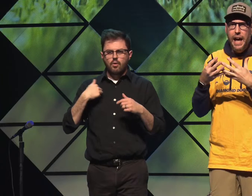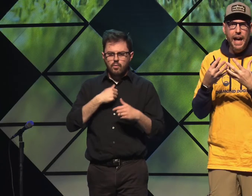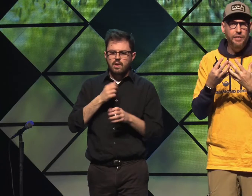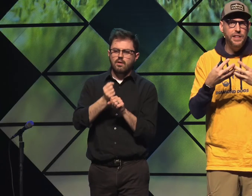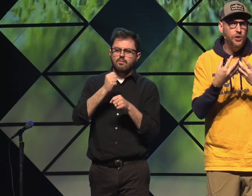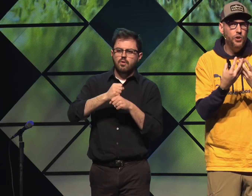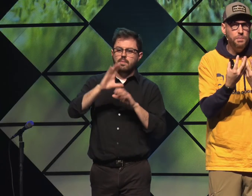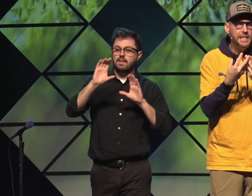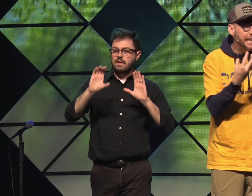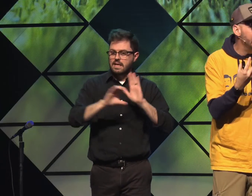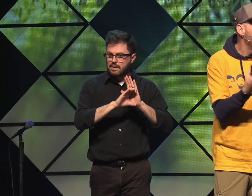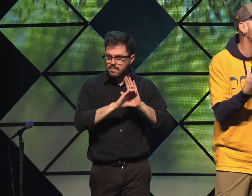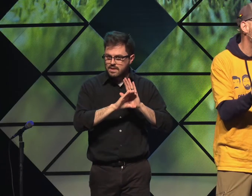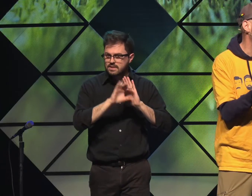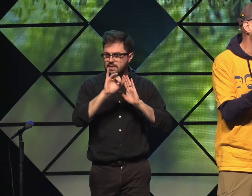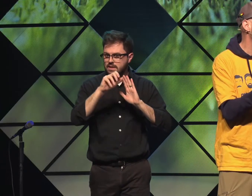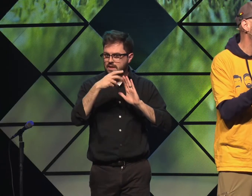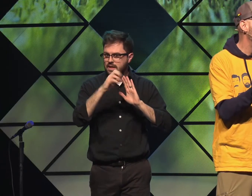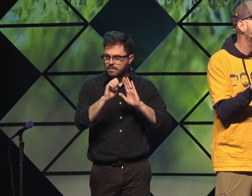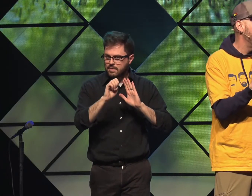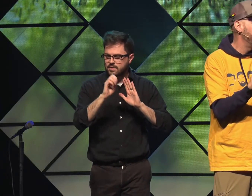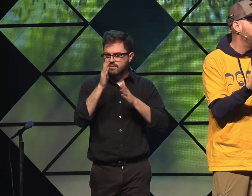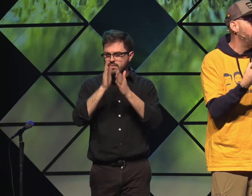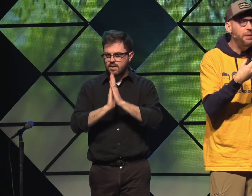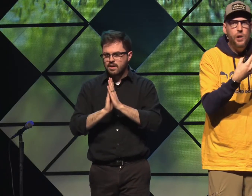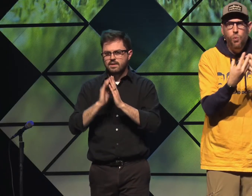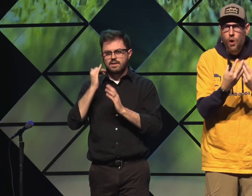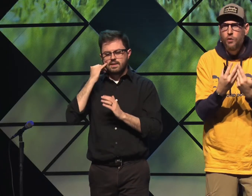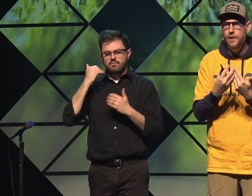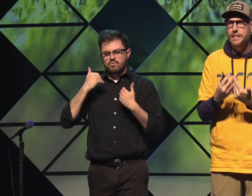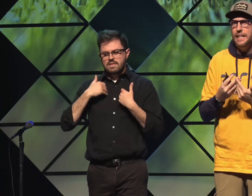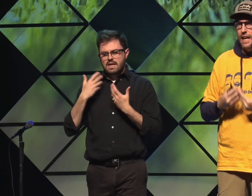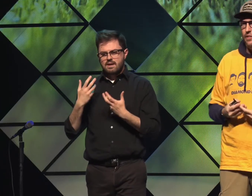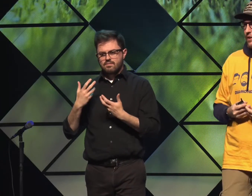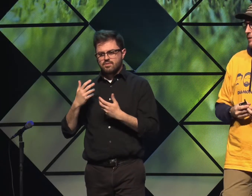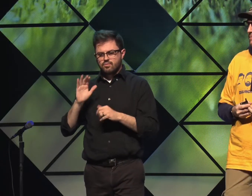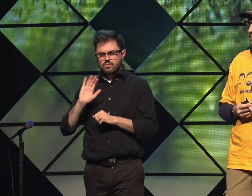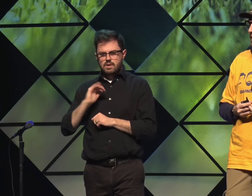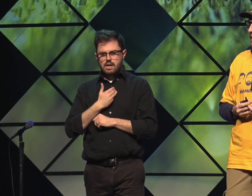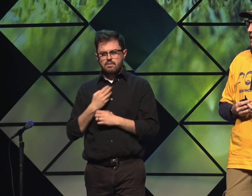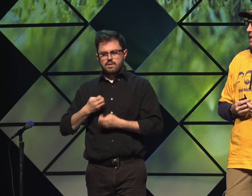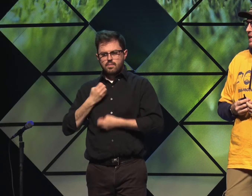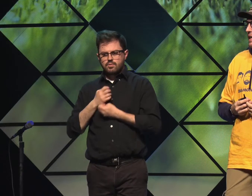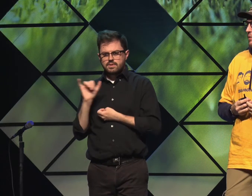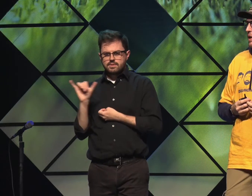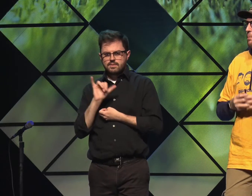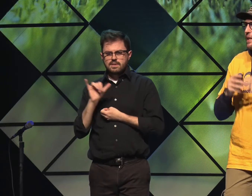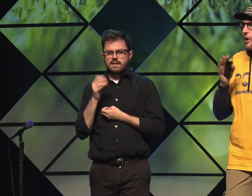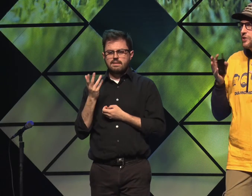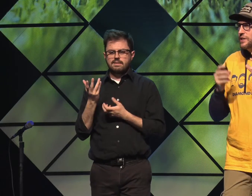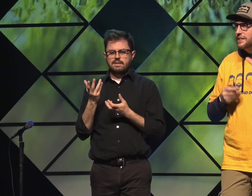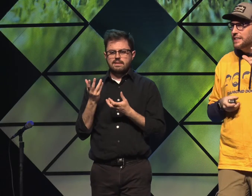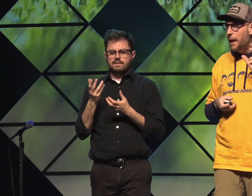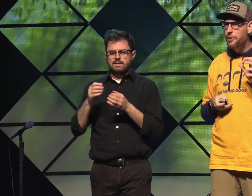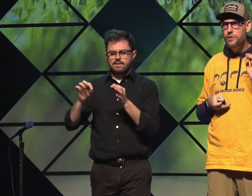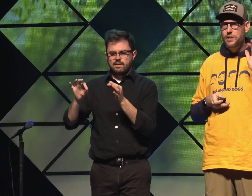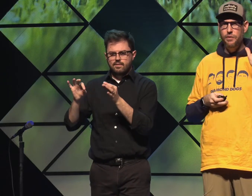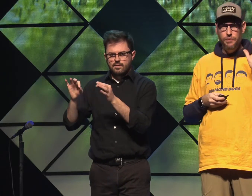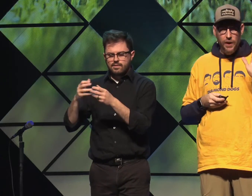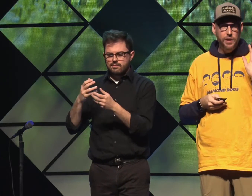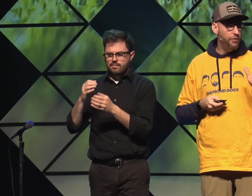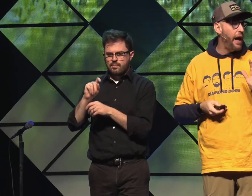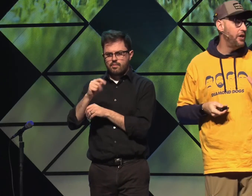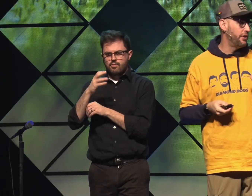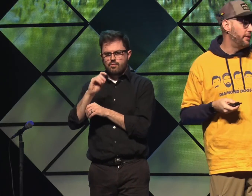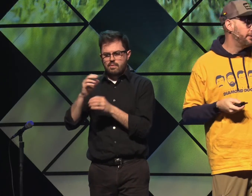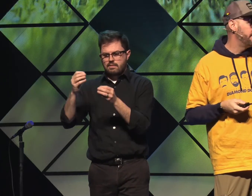that we have, right, they're those materials that are being woven together. Wikipedia also says that tapestries are